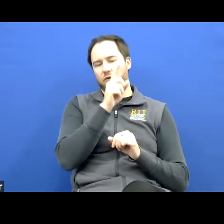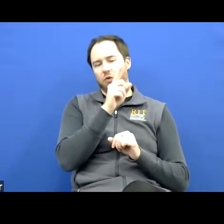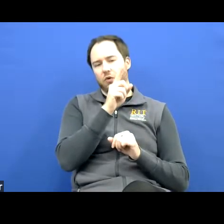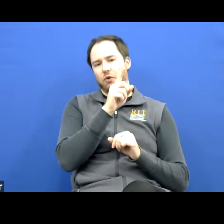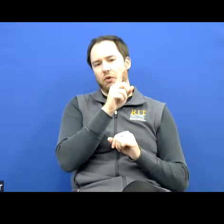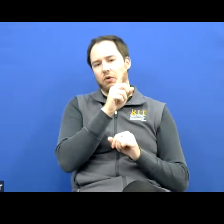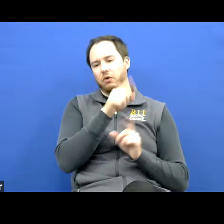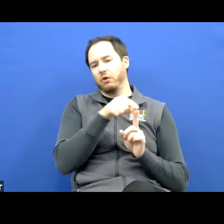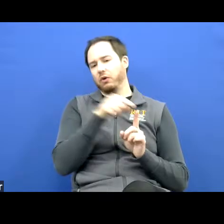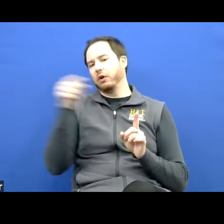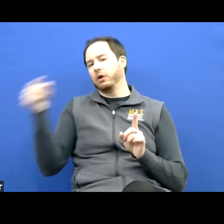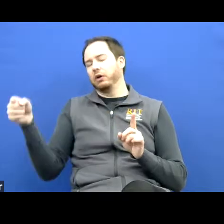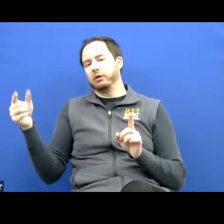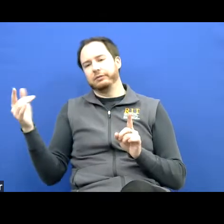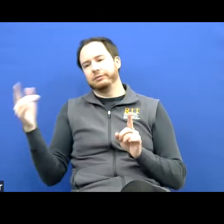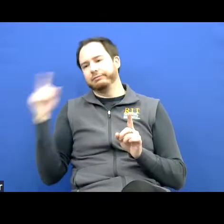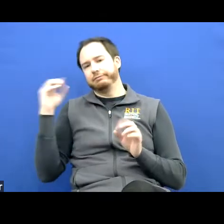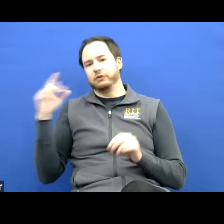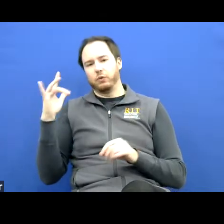absence. Right.